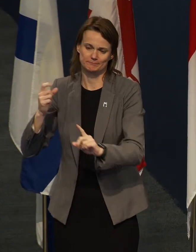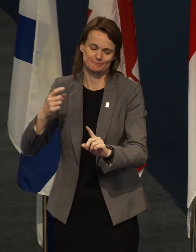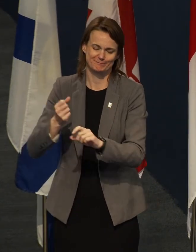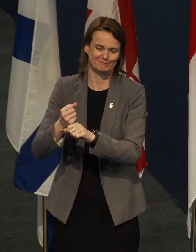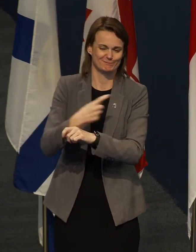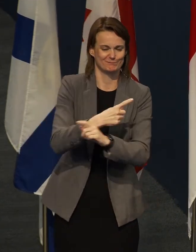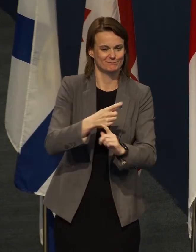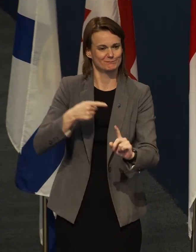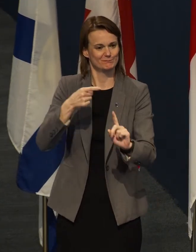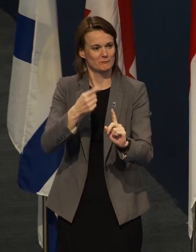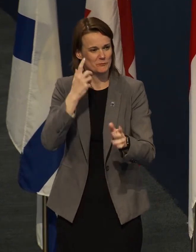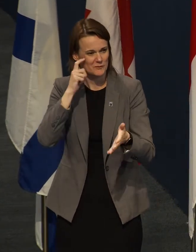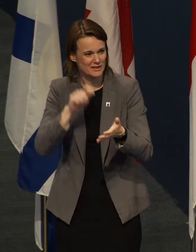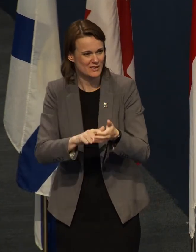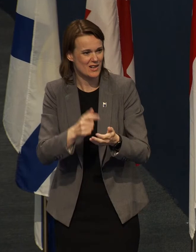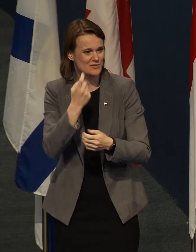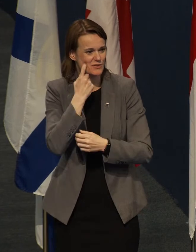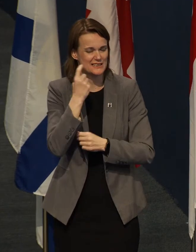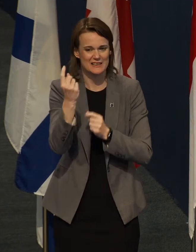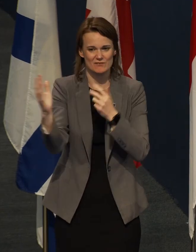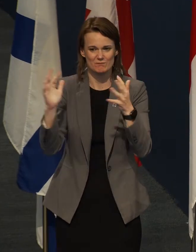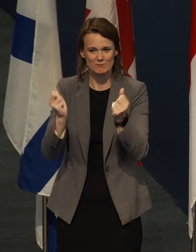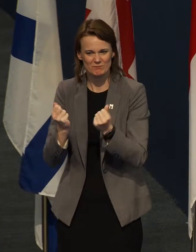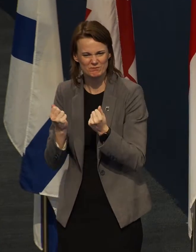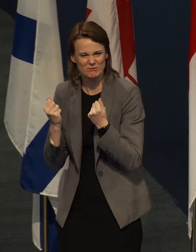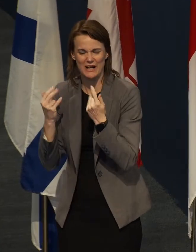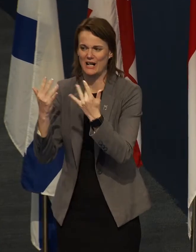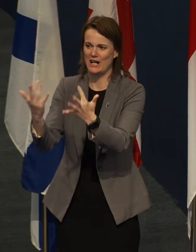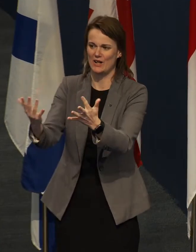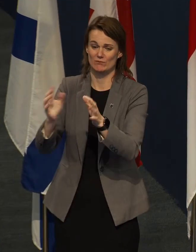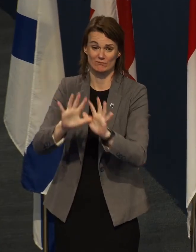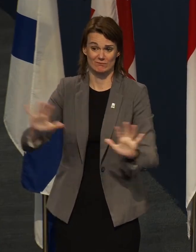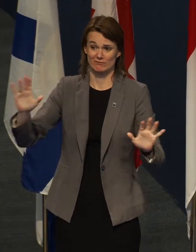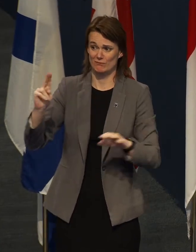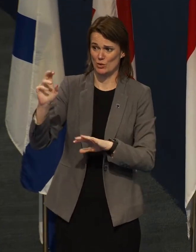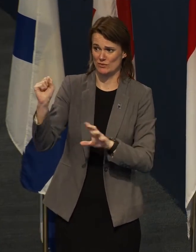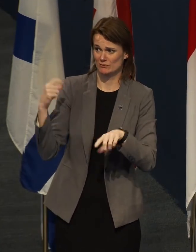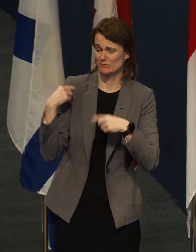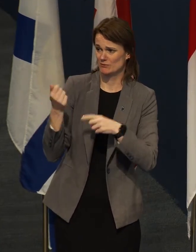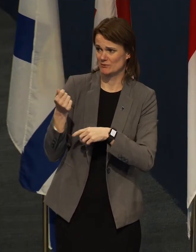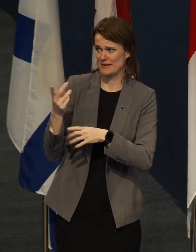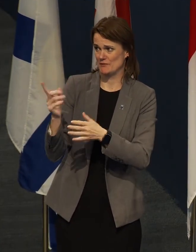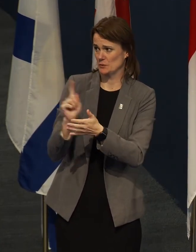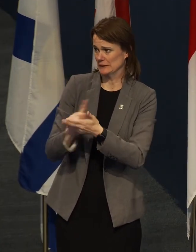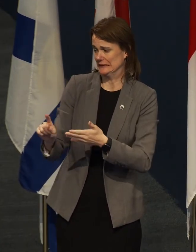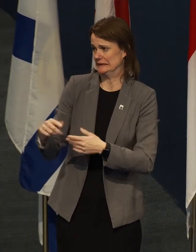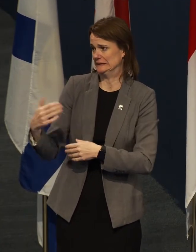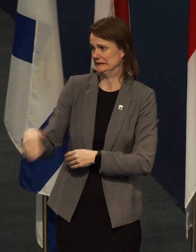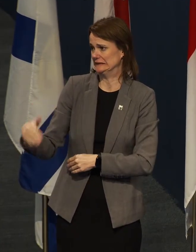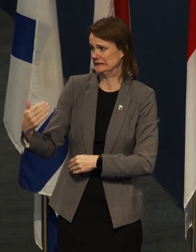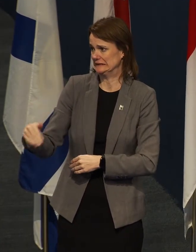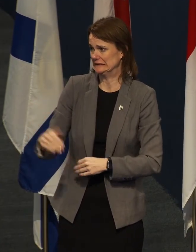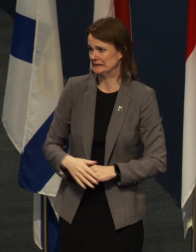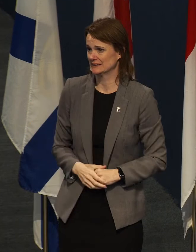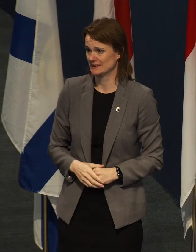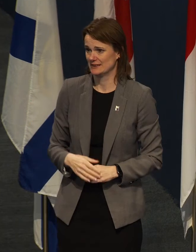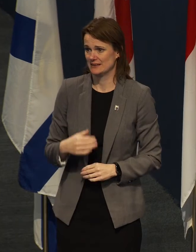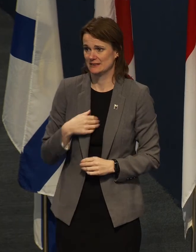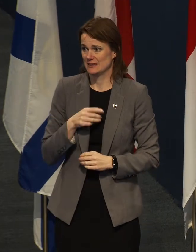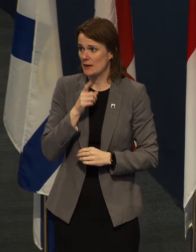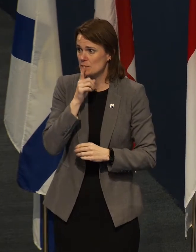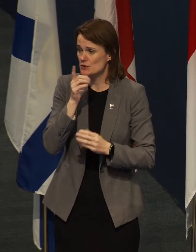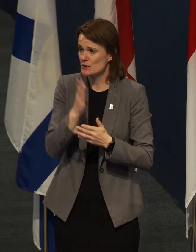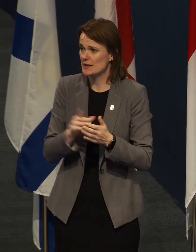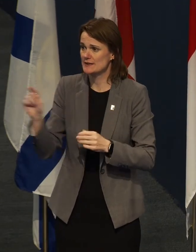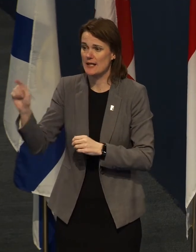and acknowledge the devastating forest fires that we've experienced as a province for the past couple of weeks. I'm sure there are people in the